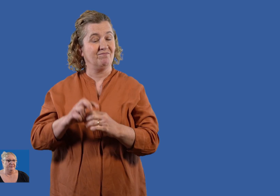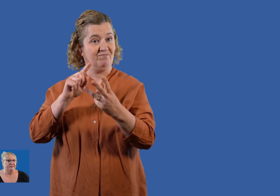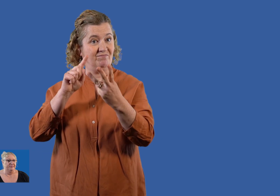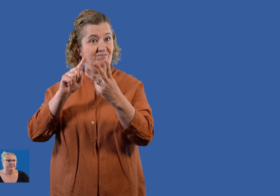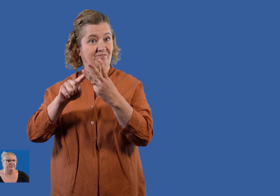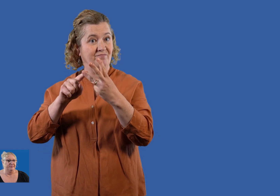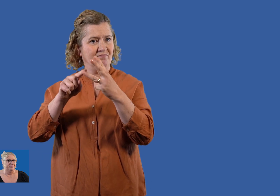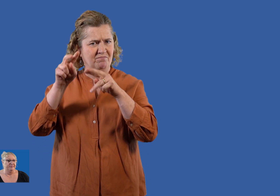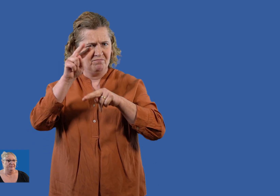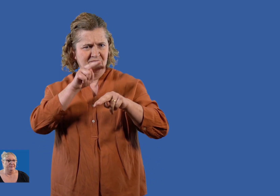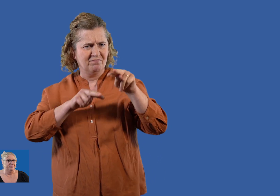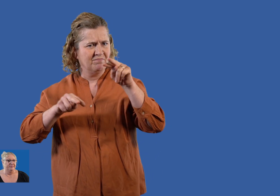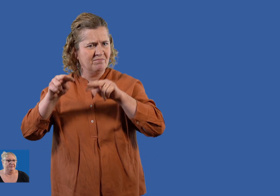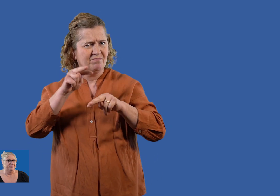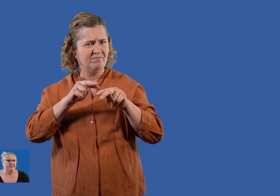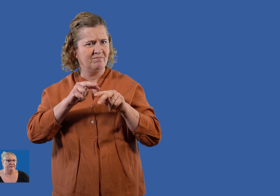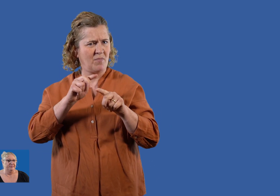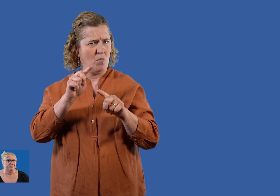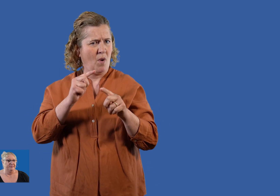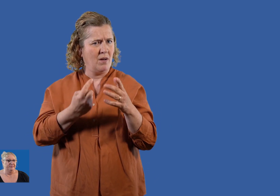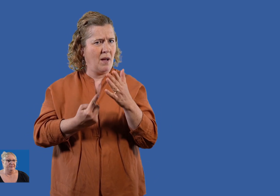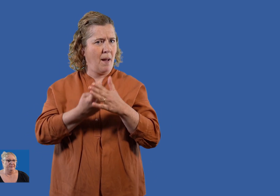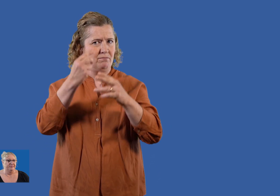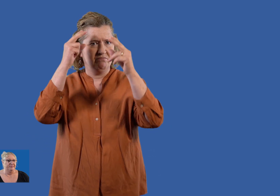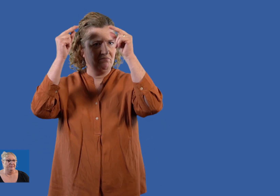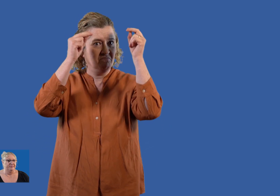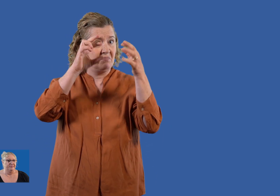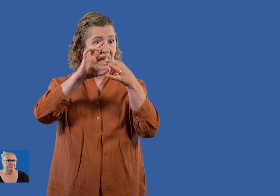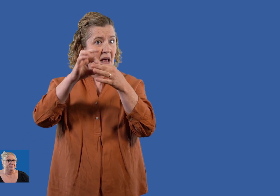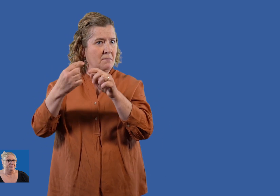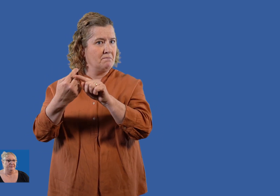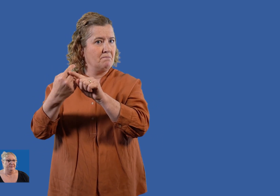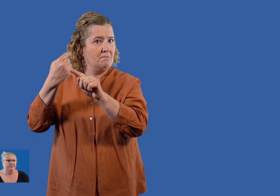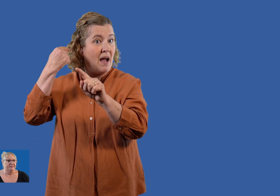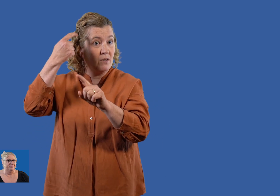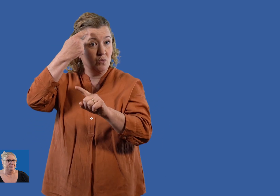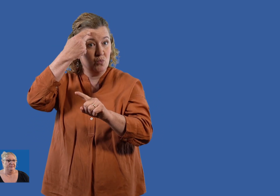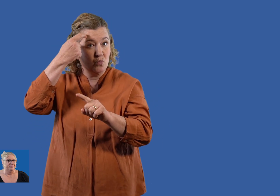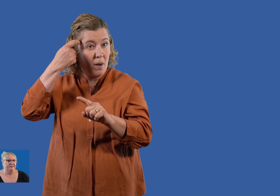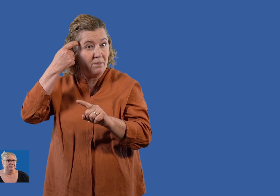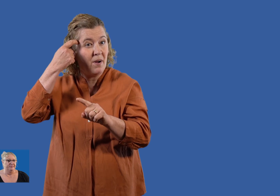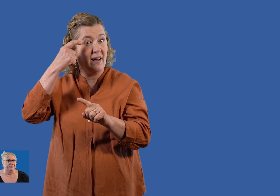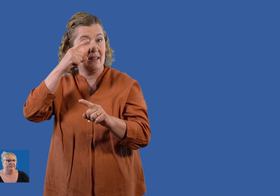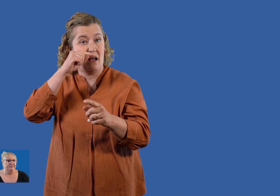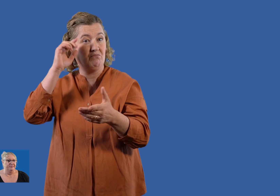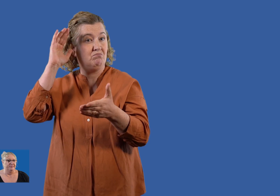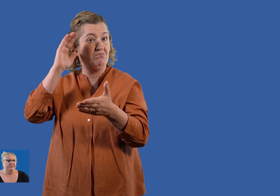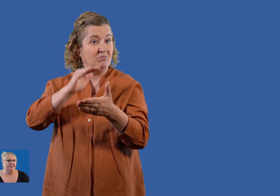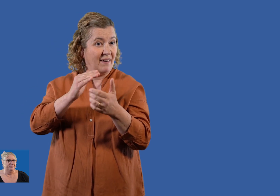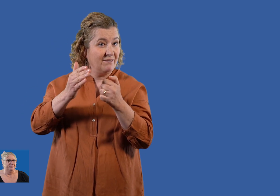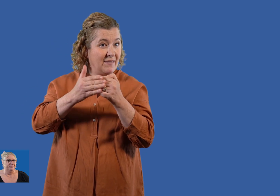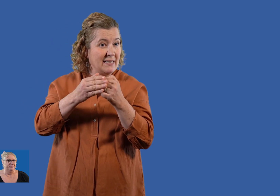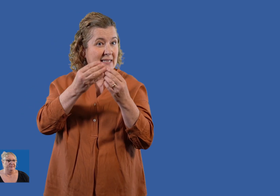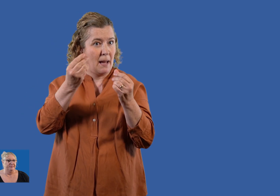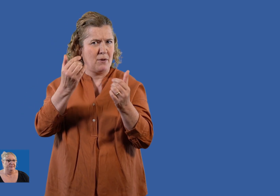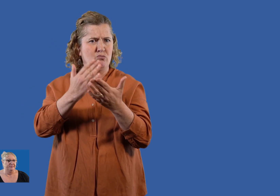Third type works on the cause where the trauma is the basis of their voice hearing experiences and reduces some of the really